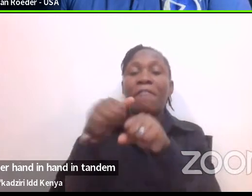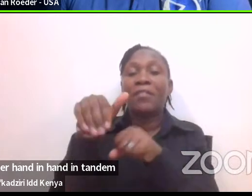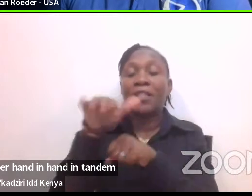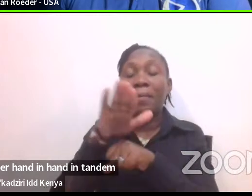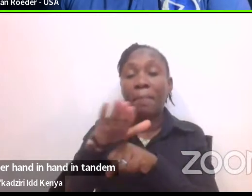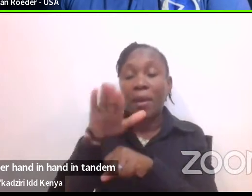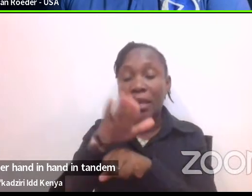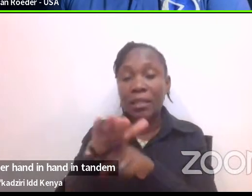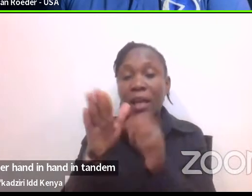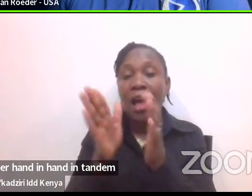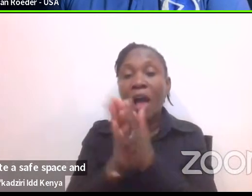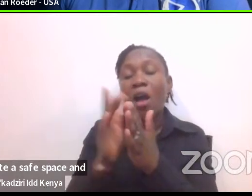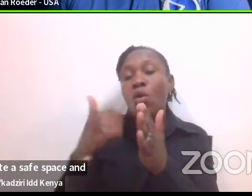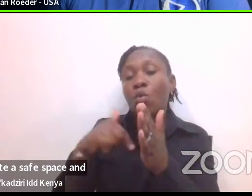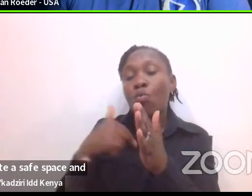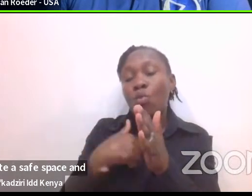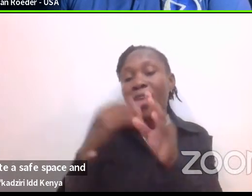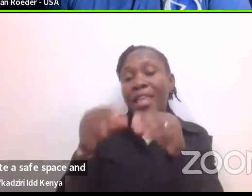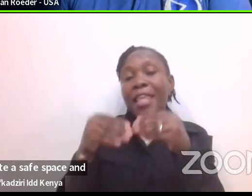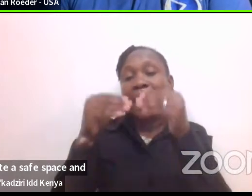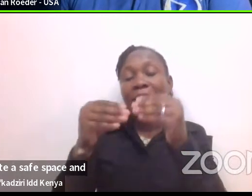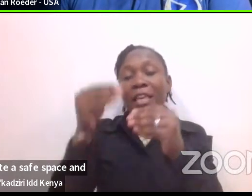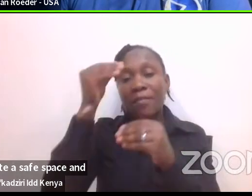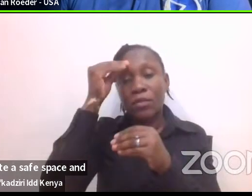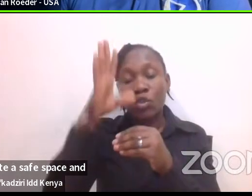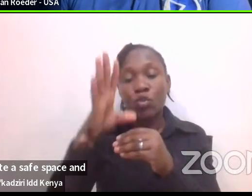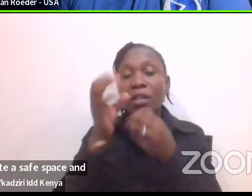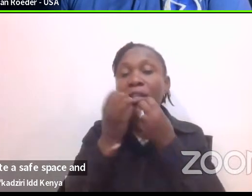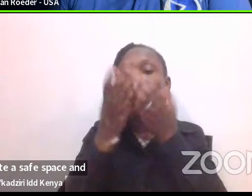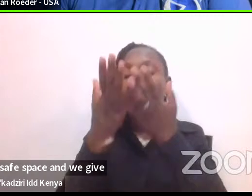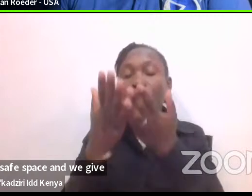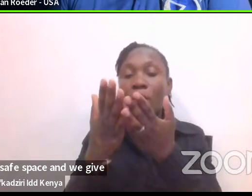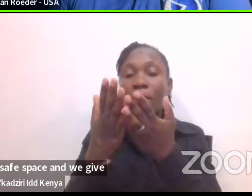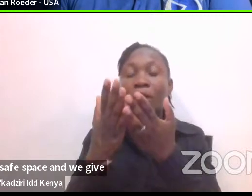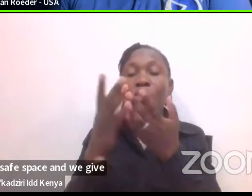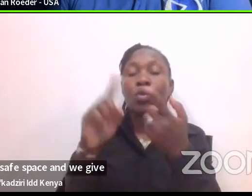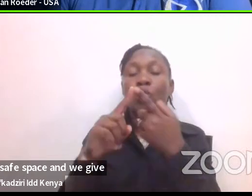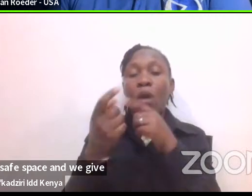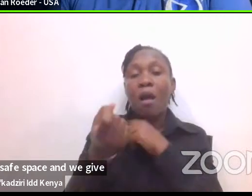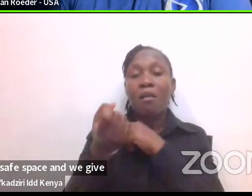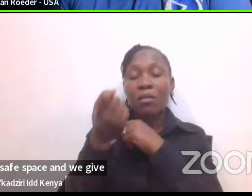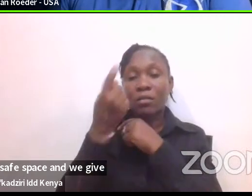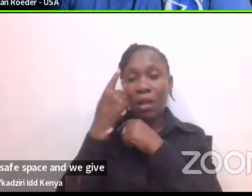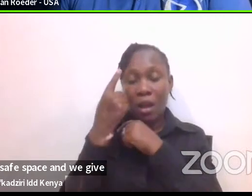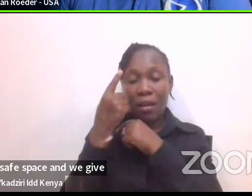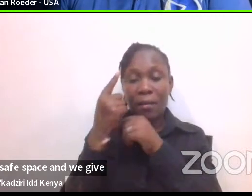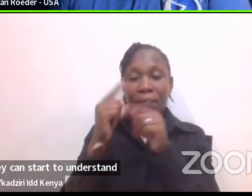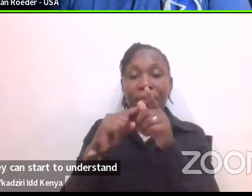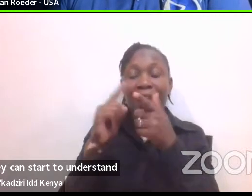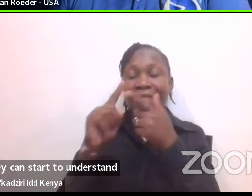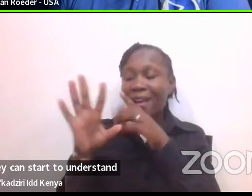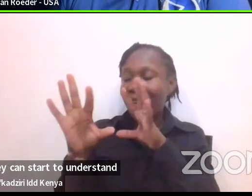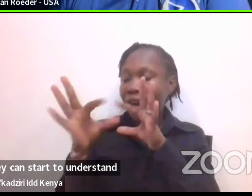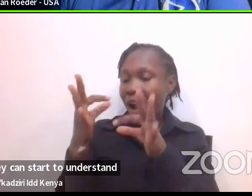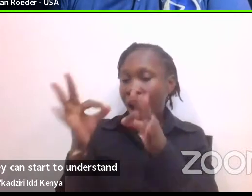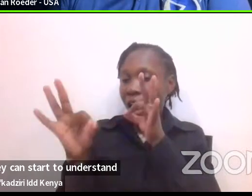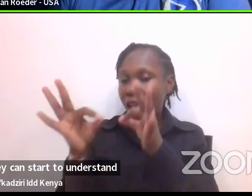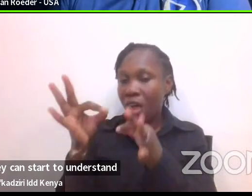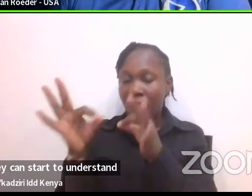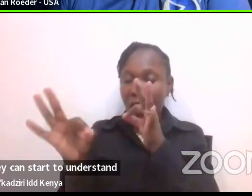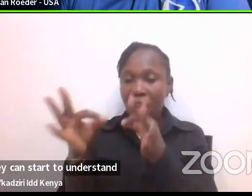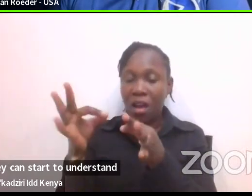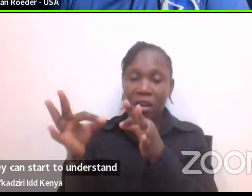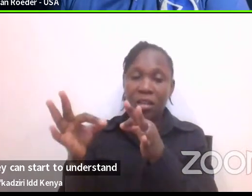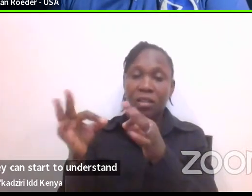we give students information that they can start to understand and then to analyze. And I think in